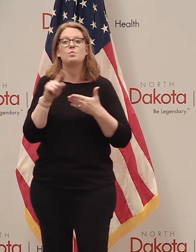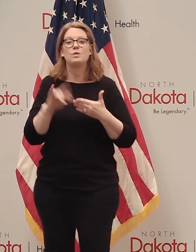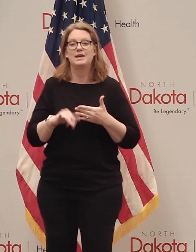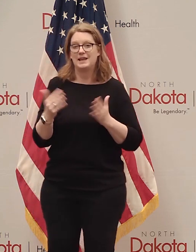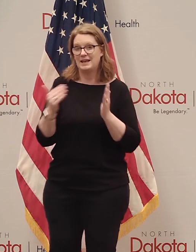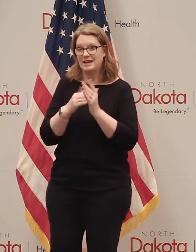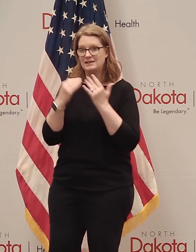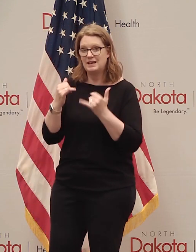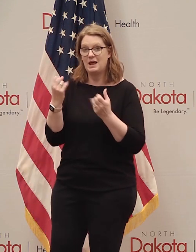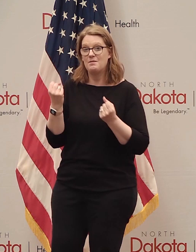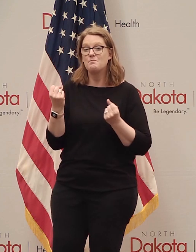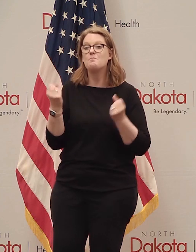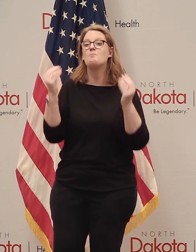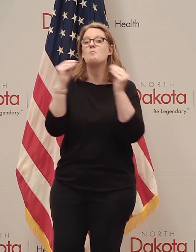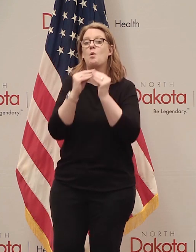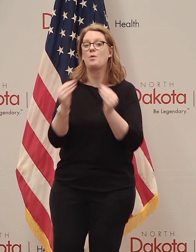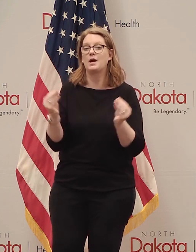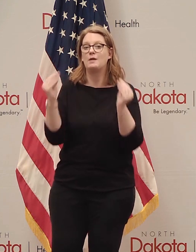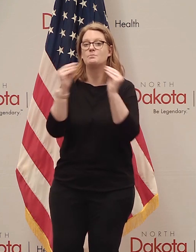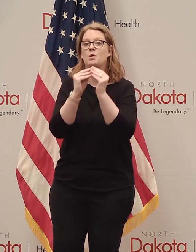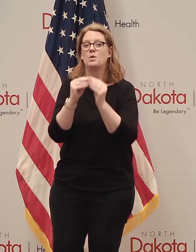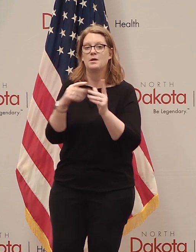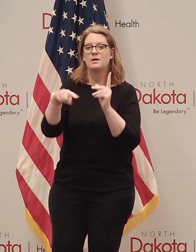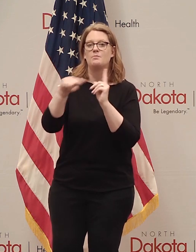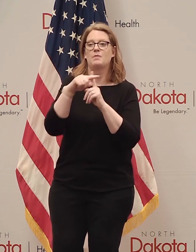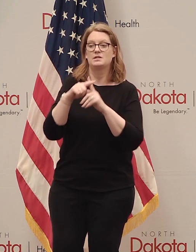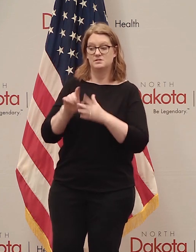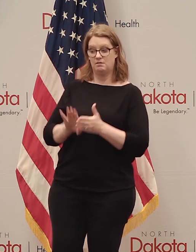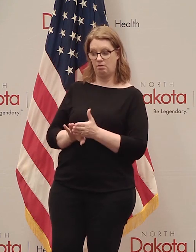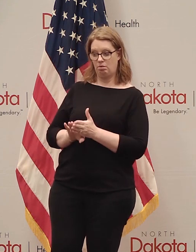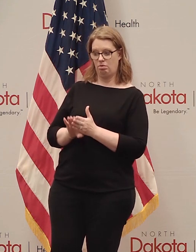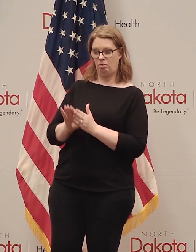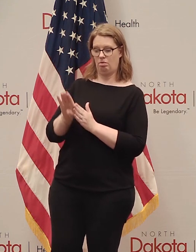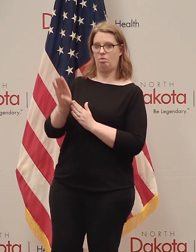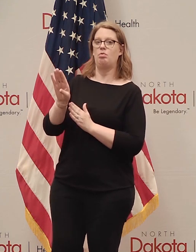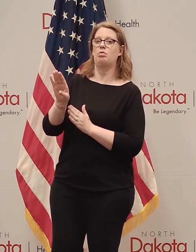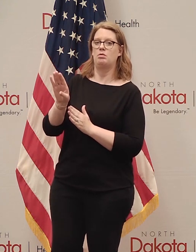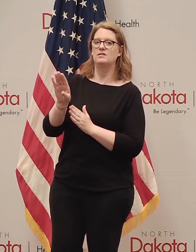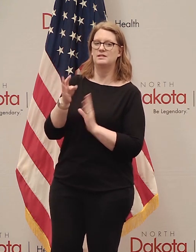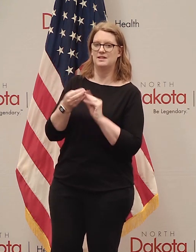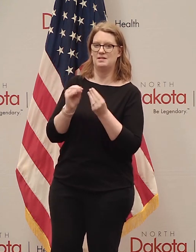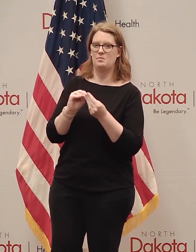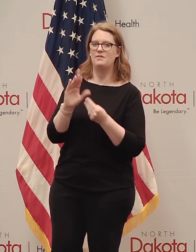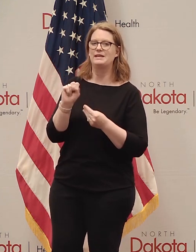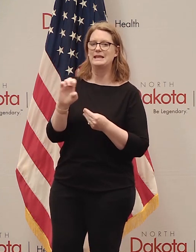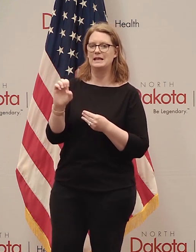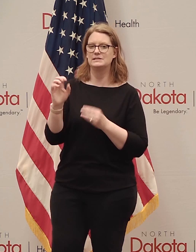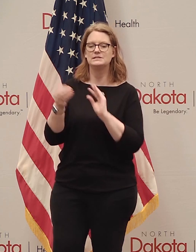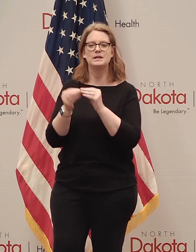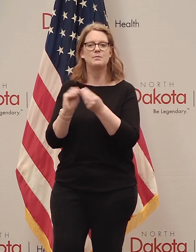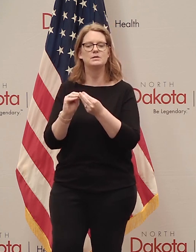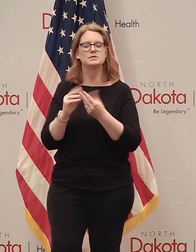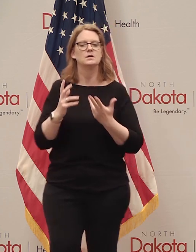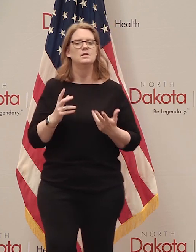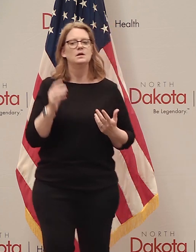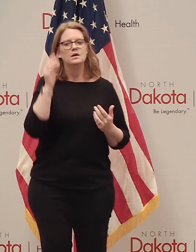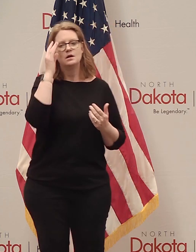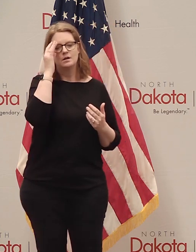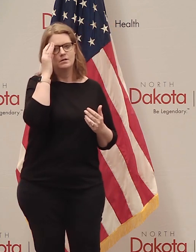today, we're going to see rises in our absolute number of case numbers. But I do want to start out by